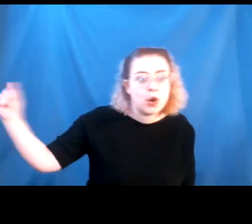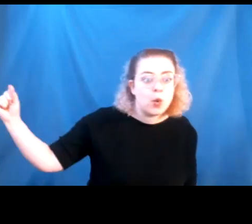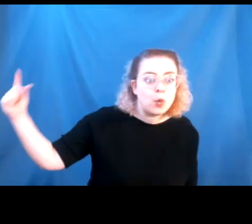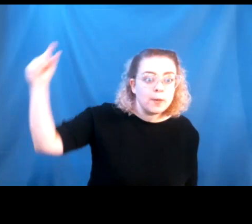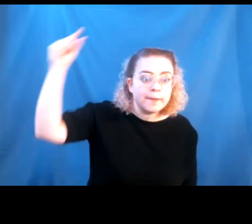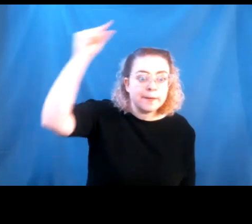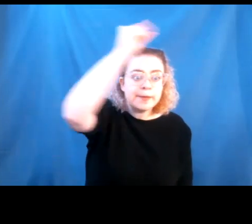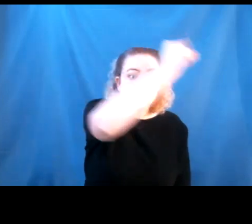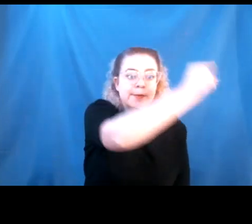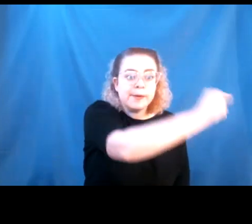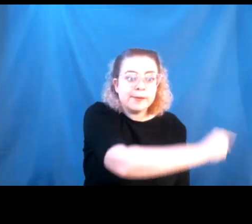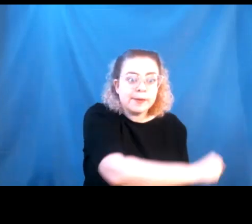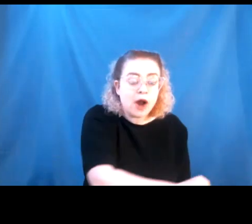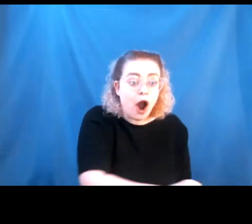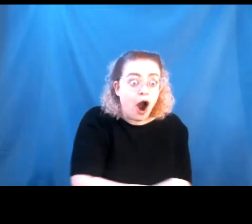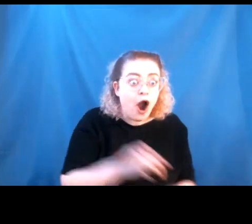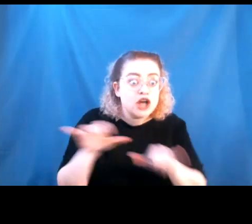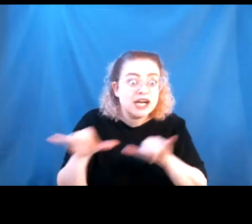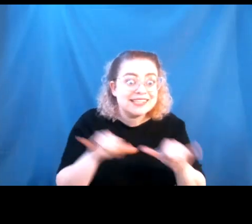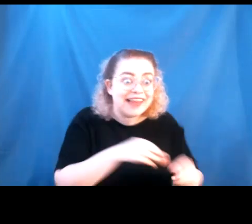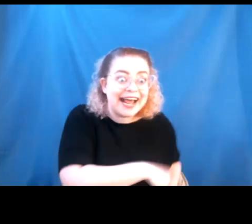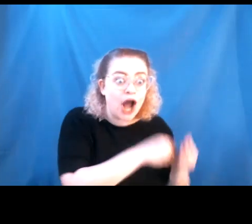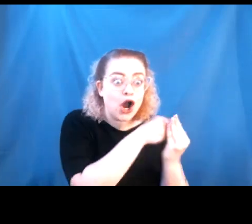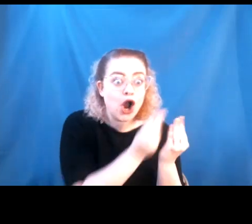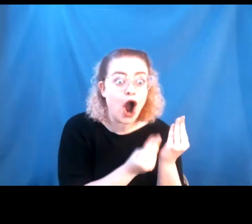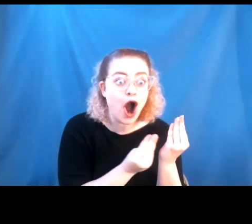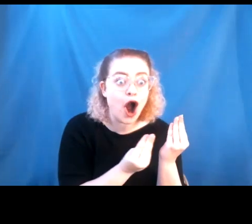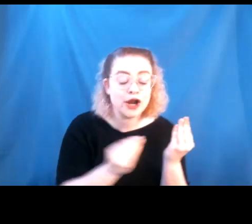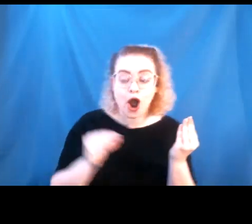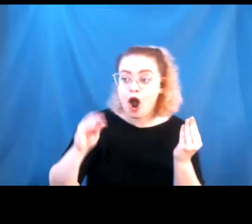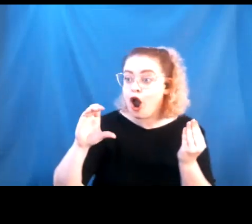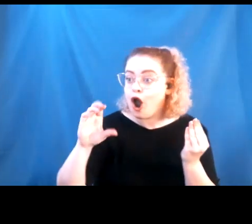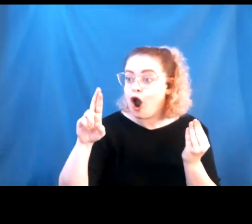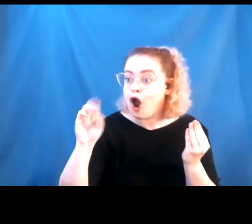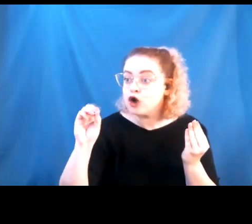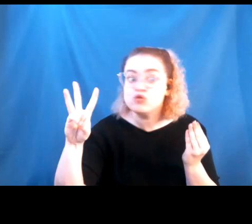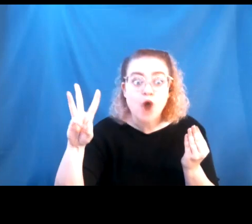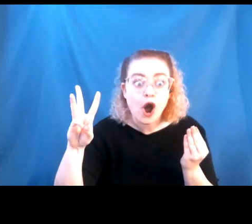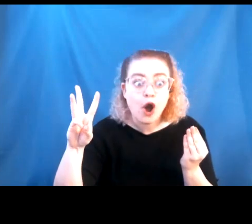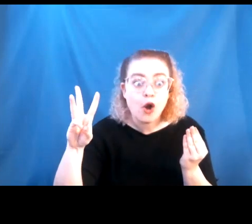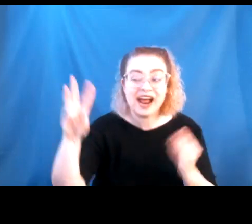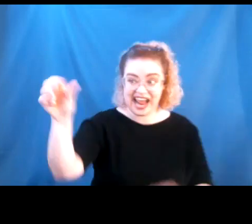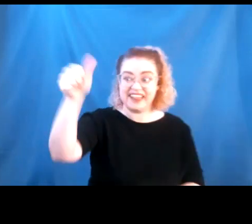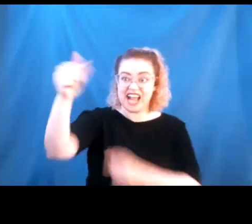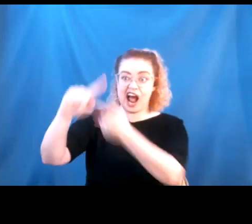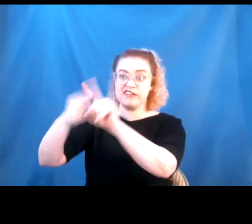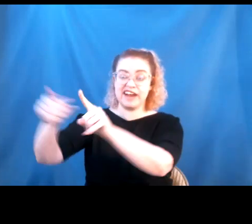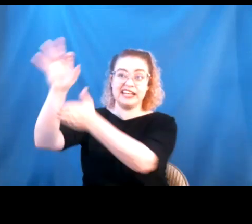of her cards. Crow. You can see her friend counting 7, 8,